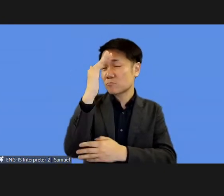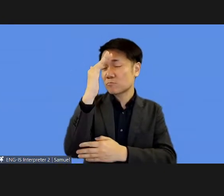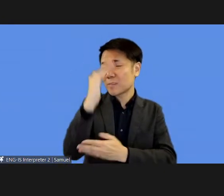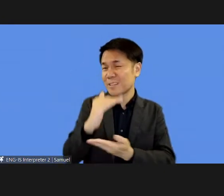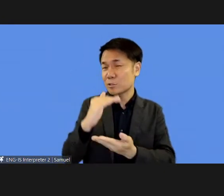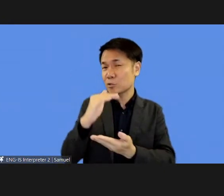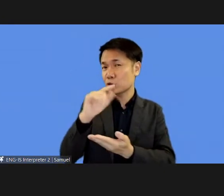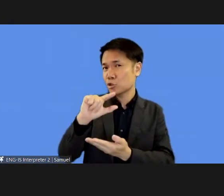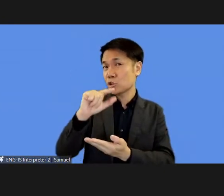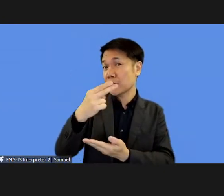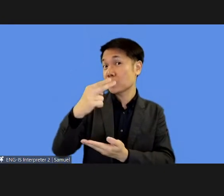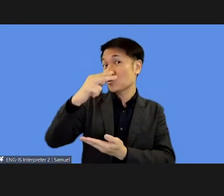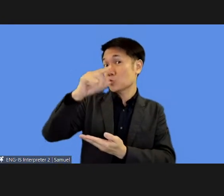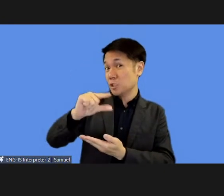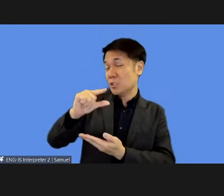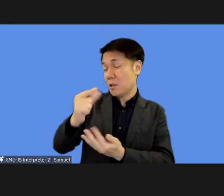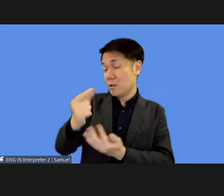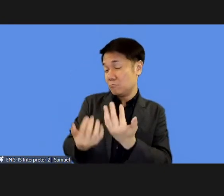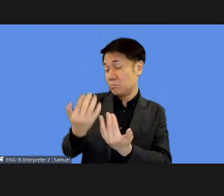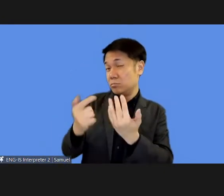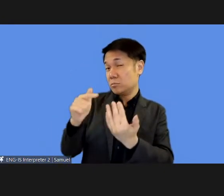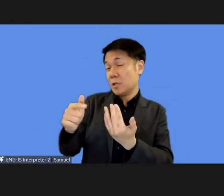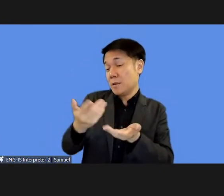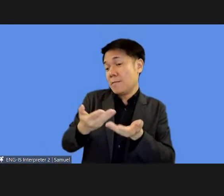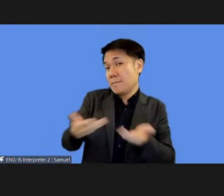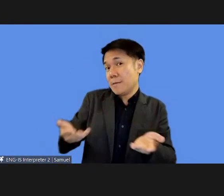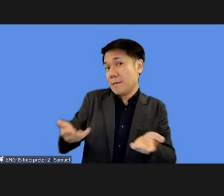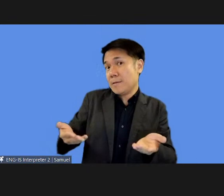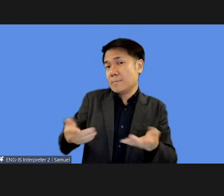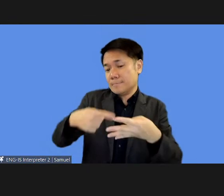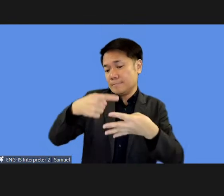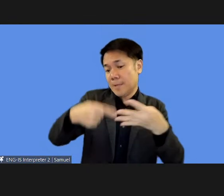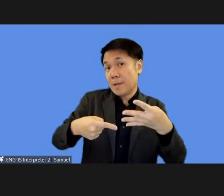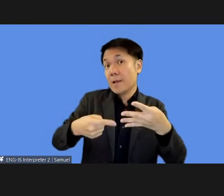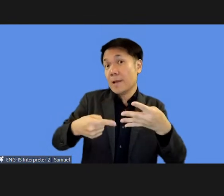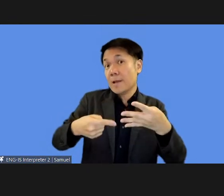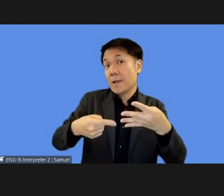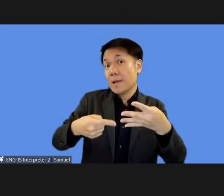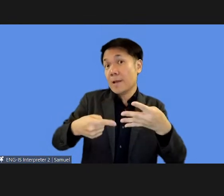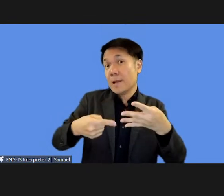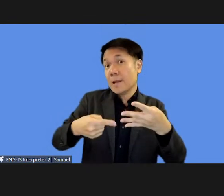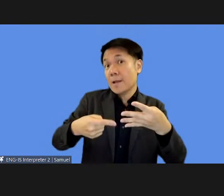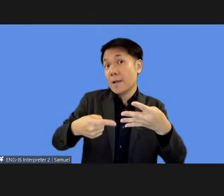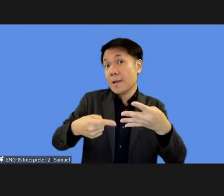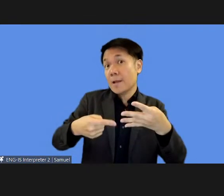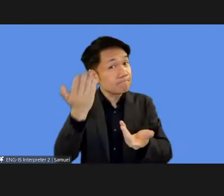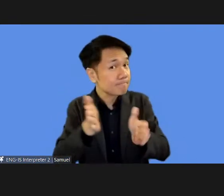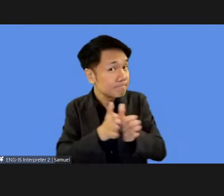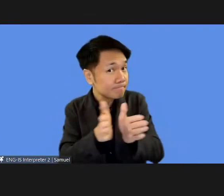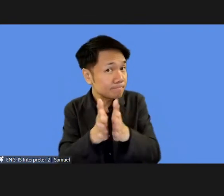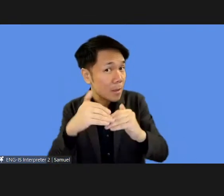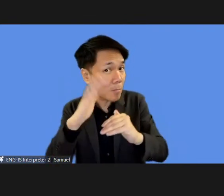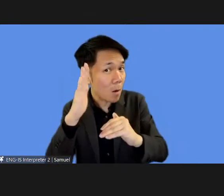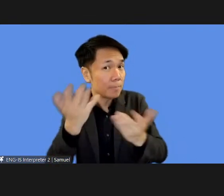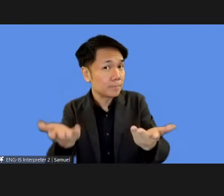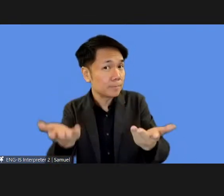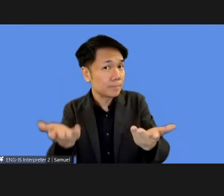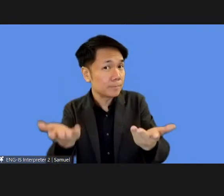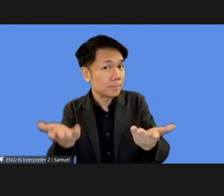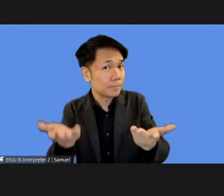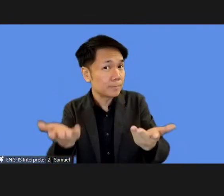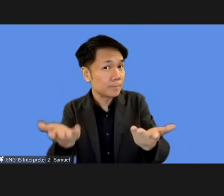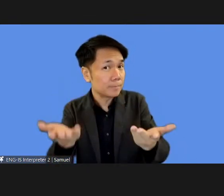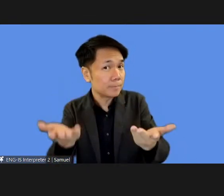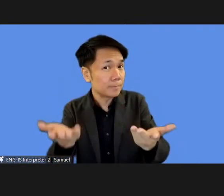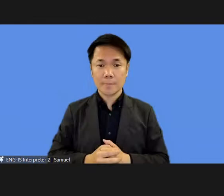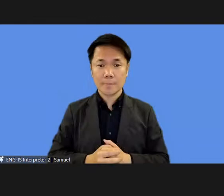Thank you. Very important. Côte d'Ivoire. Let me just check. Est-ce qu'il y a quelqu'un qui a levé la main qui n'a pas encore parlé? Okay.